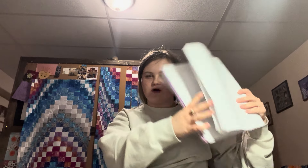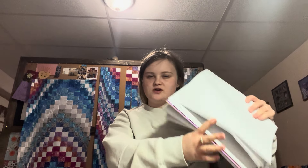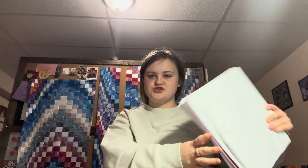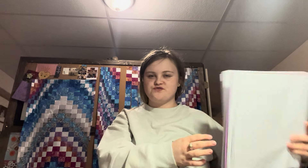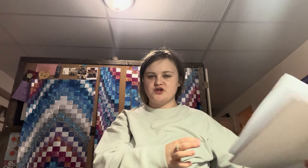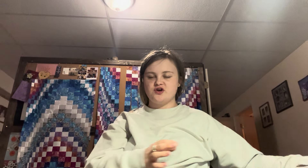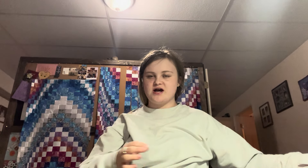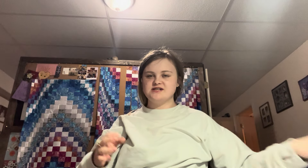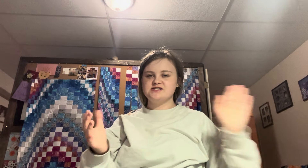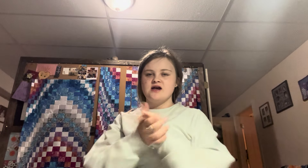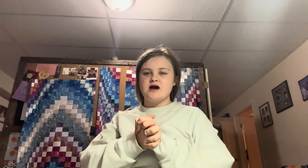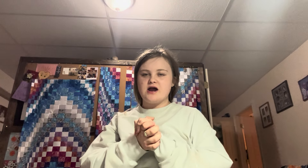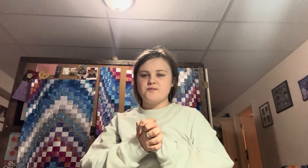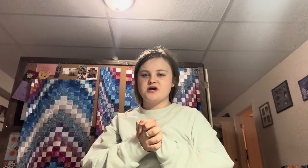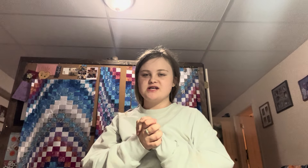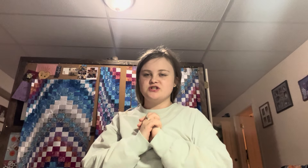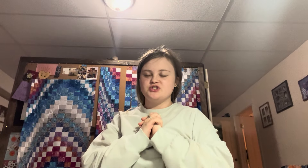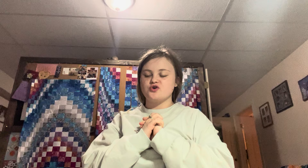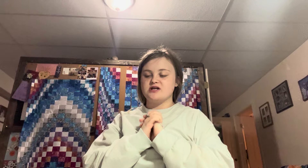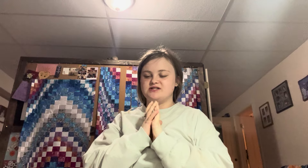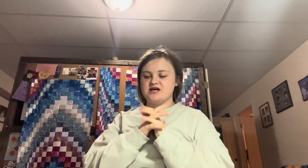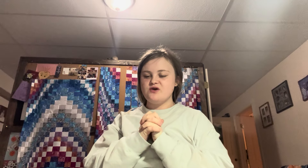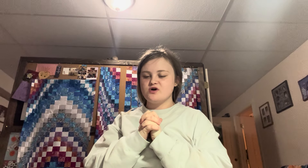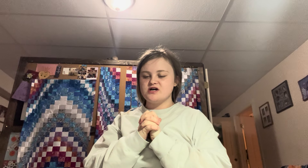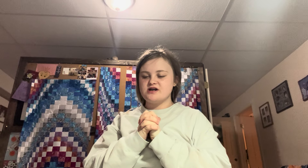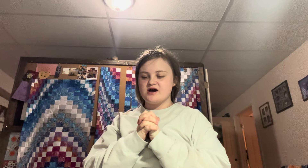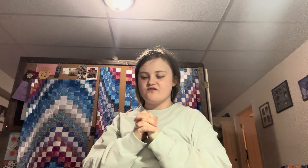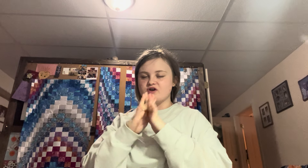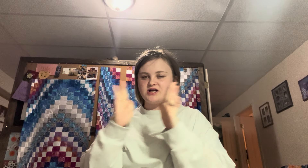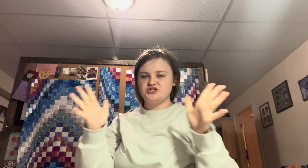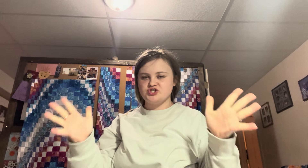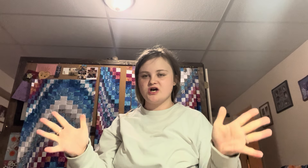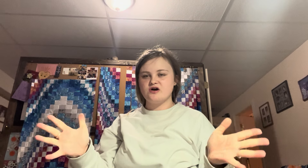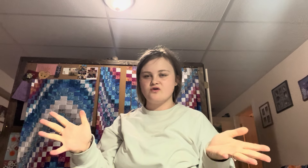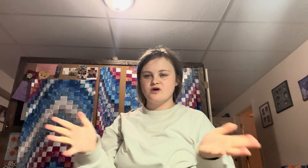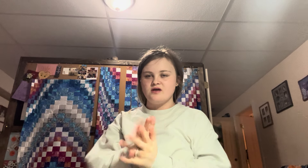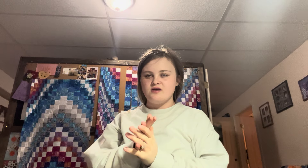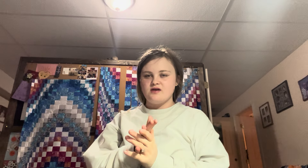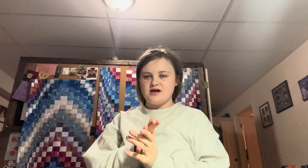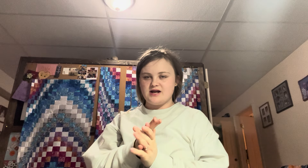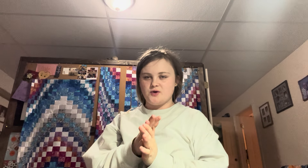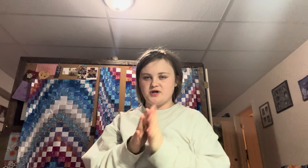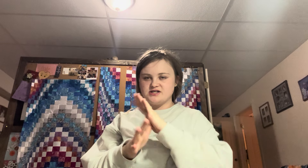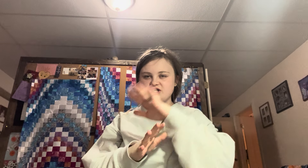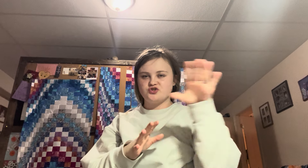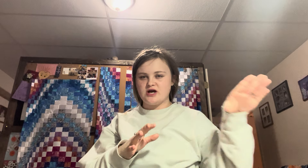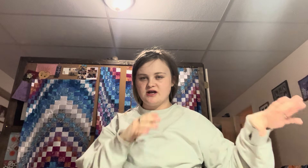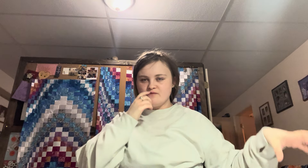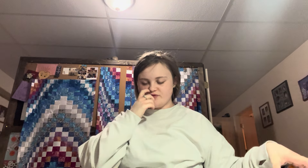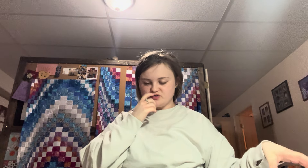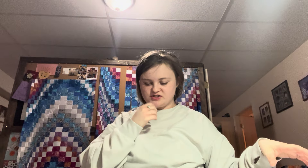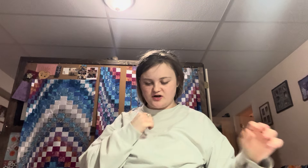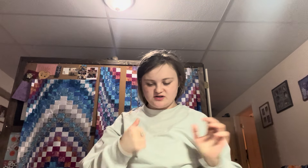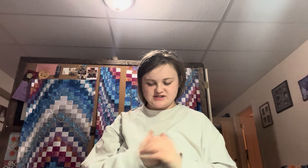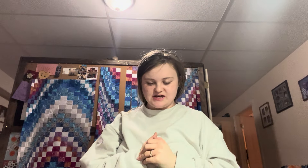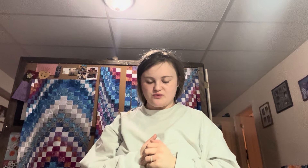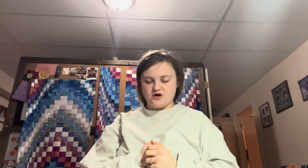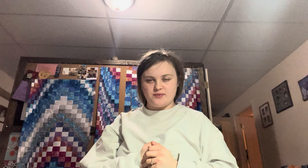songs for you guys. I hope you guys enjoyed day one of Guts show, and I hope you guys enjoyed those songs that were all part of